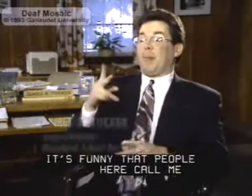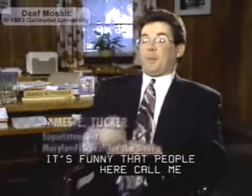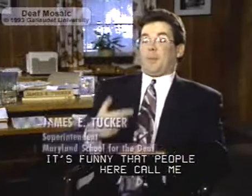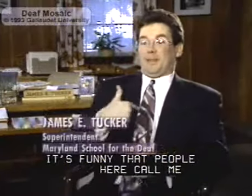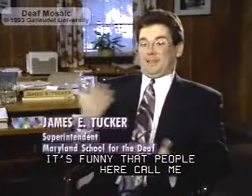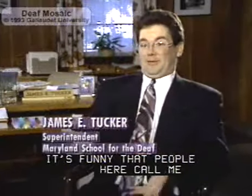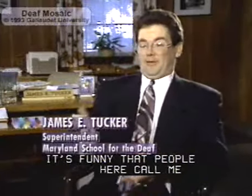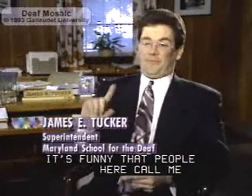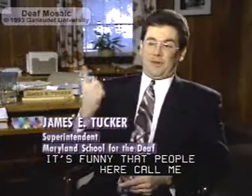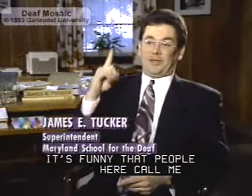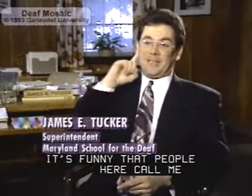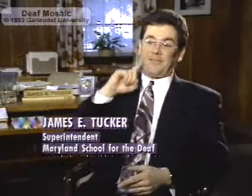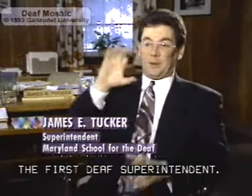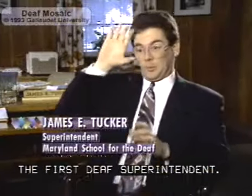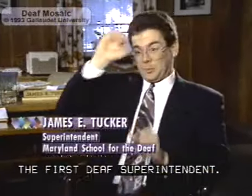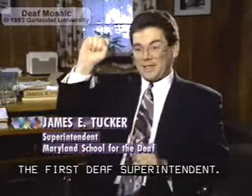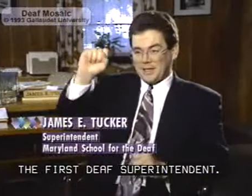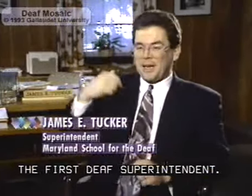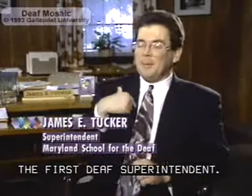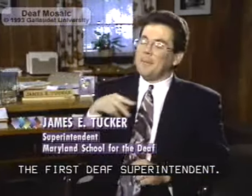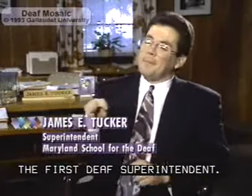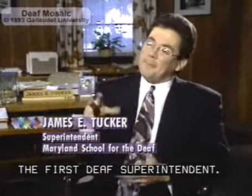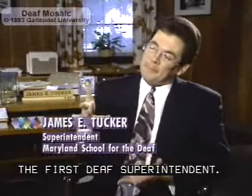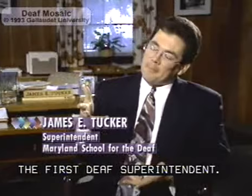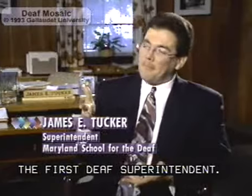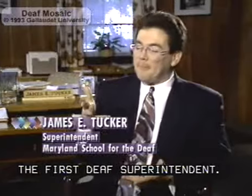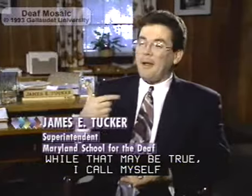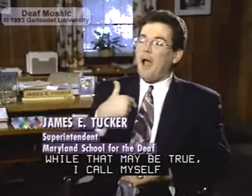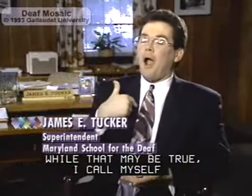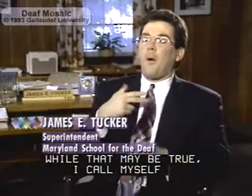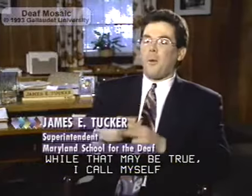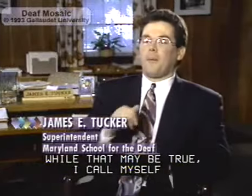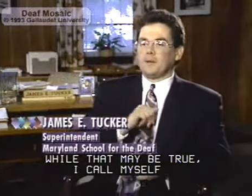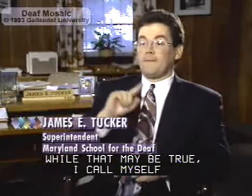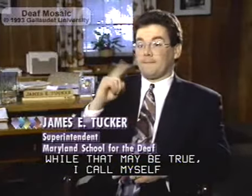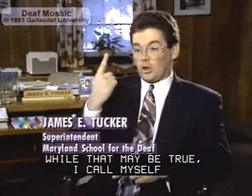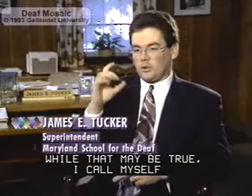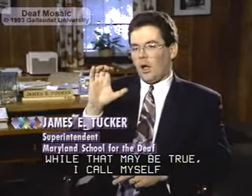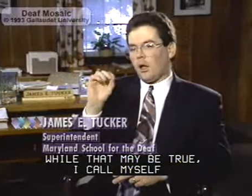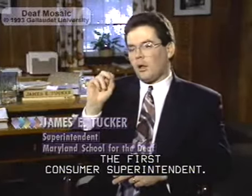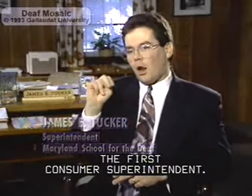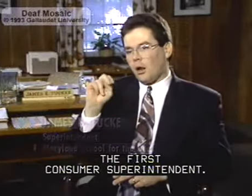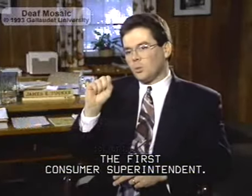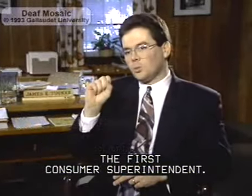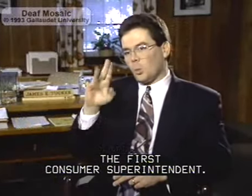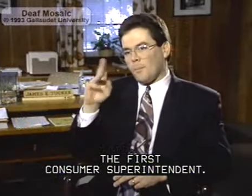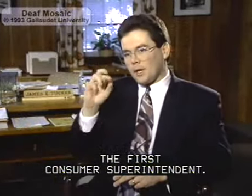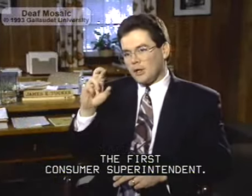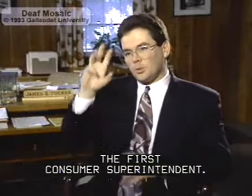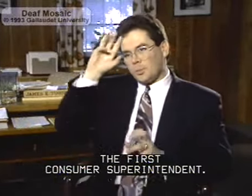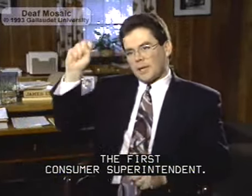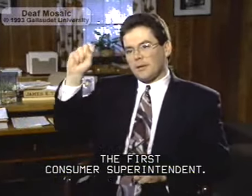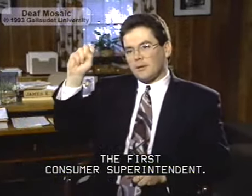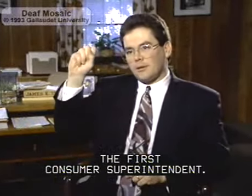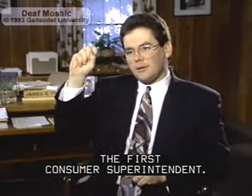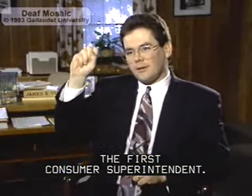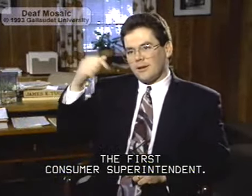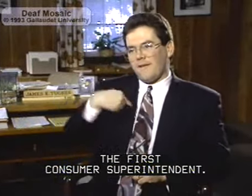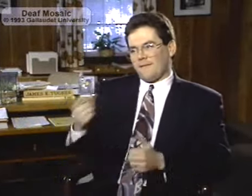It's funny that people here call me the first deaf superintendent. While that may be true, I call myself the first consumer superintendent.